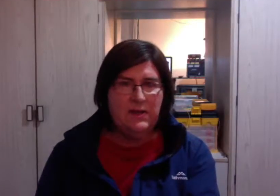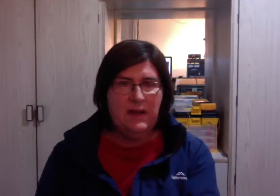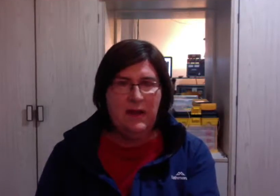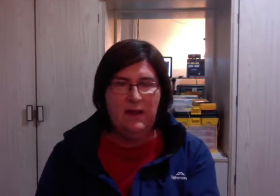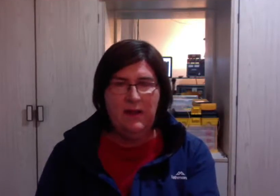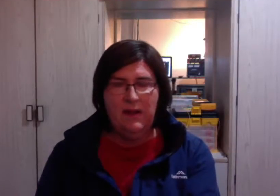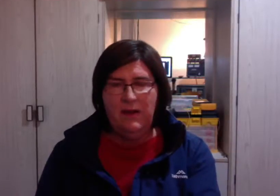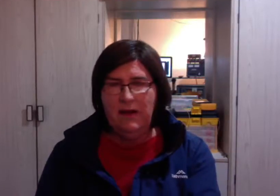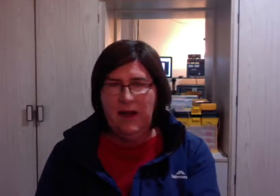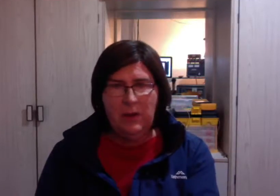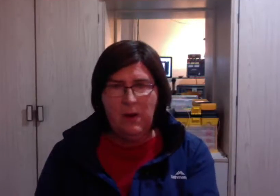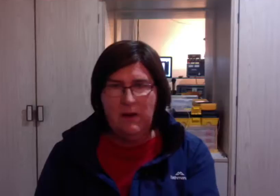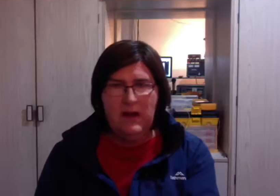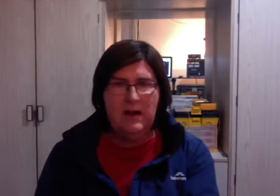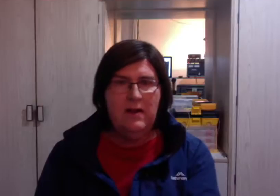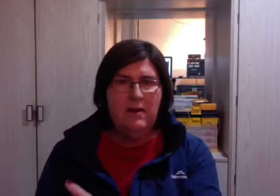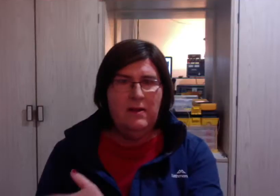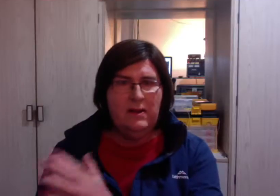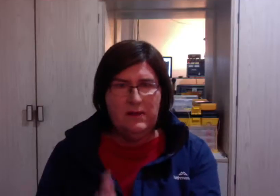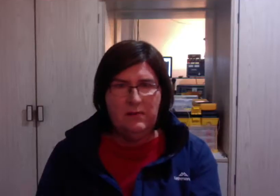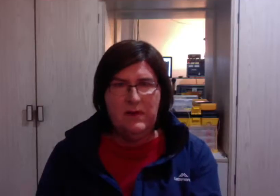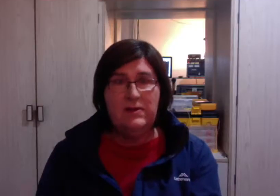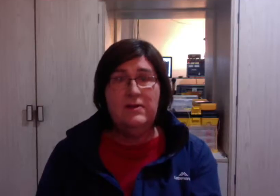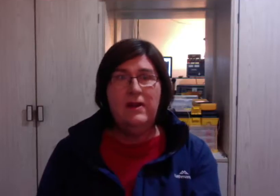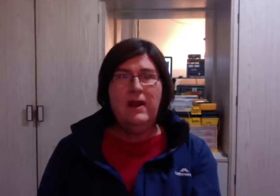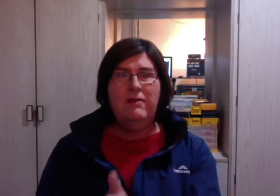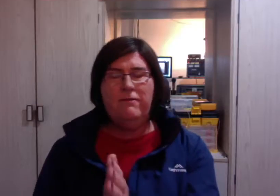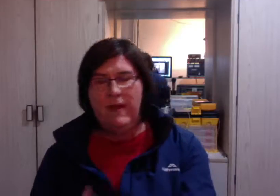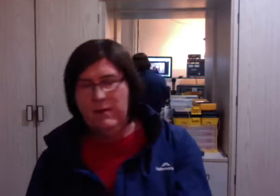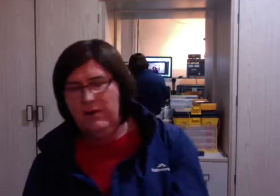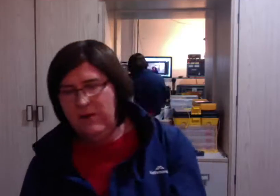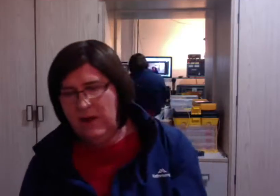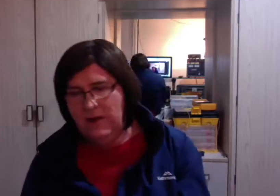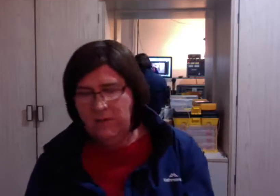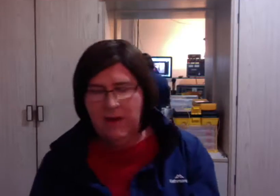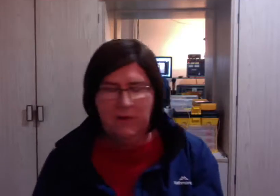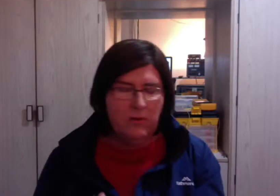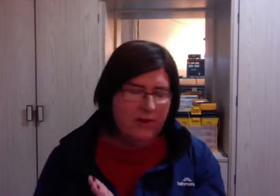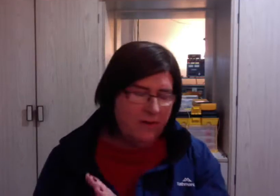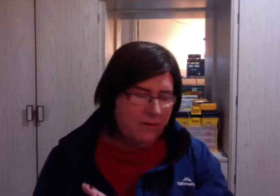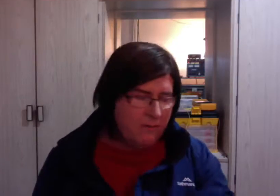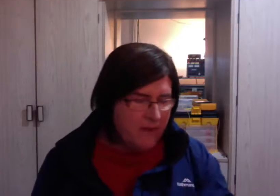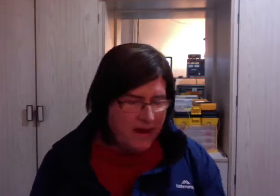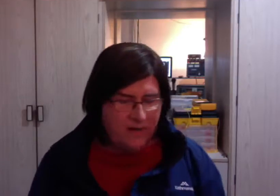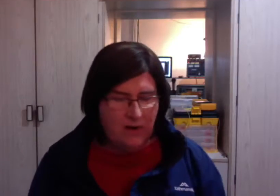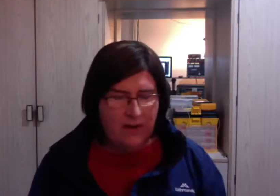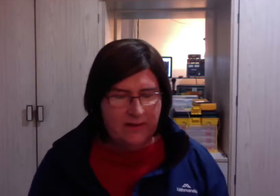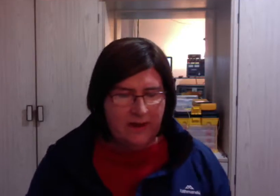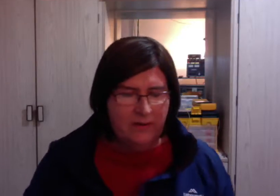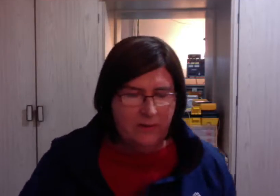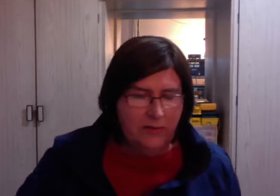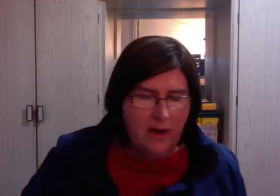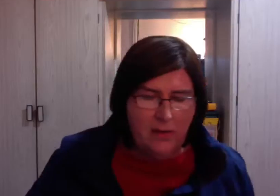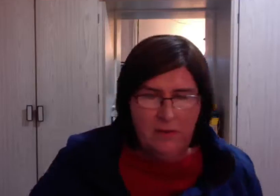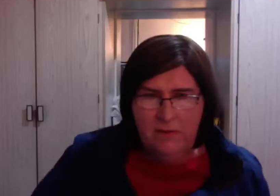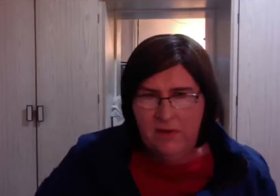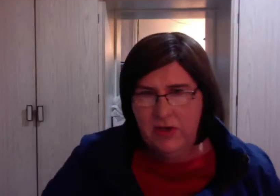Diamantina, Lark Quarry, into Winton, and a fabulous night. We always have an amazing night at Tattersall's when we finish